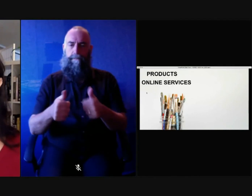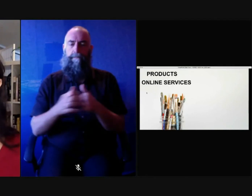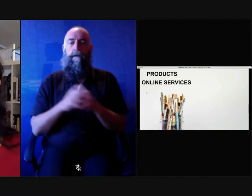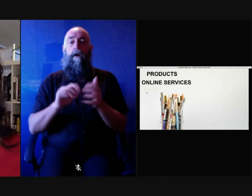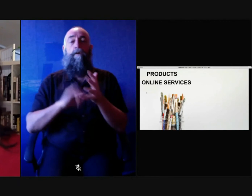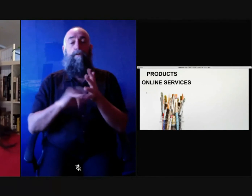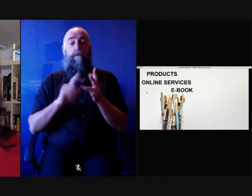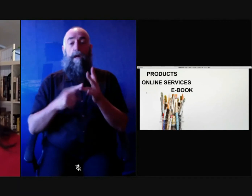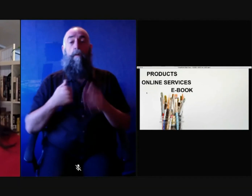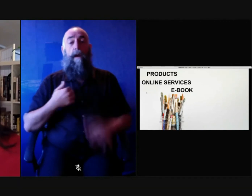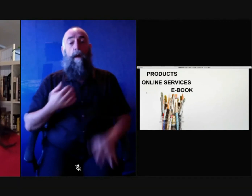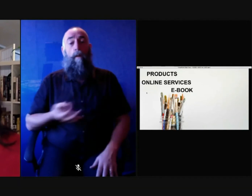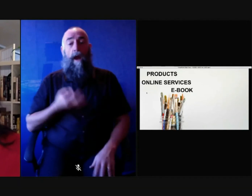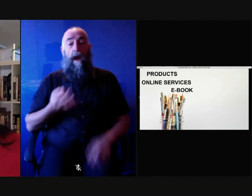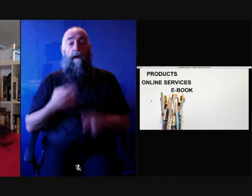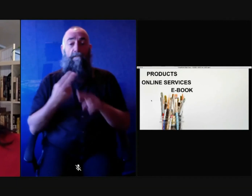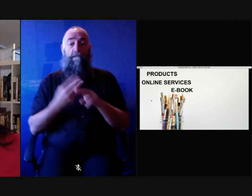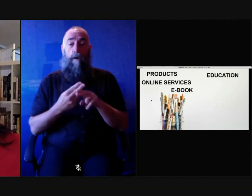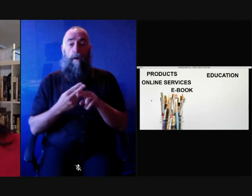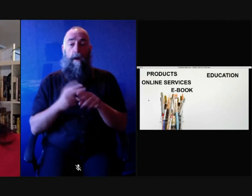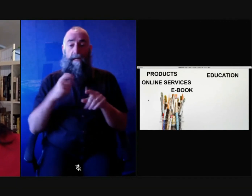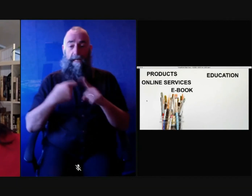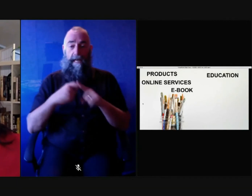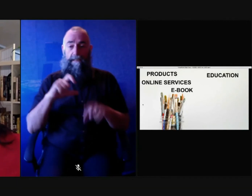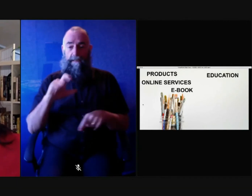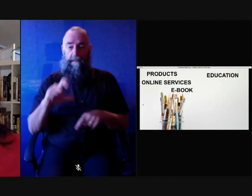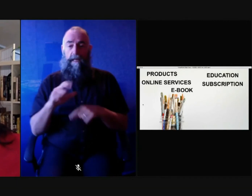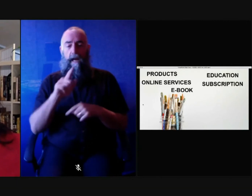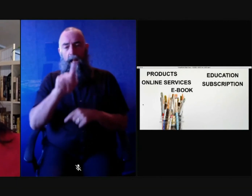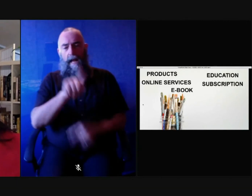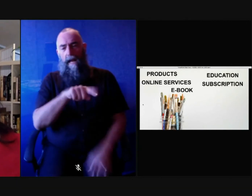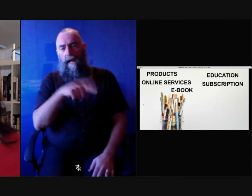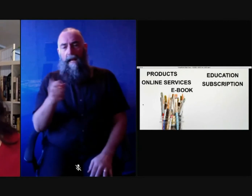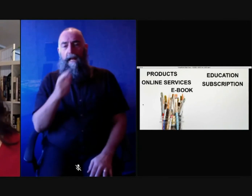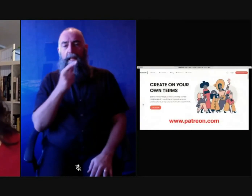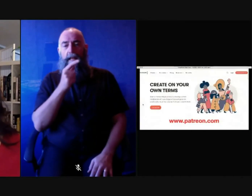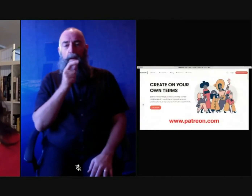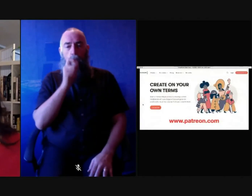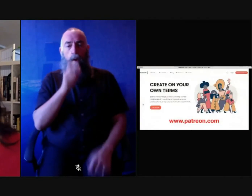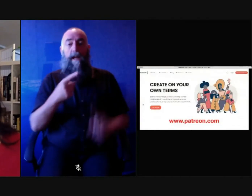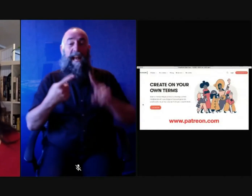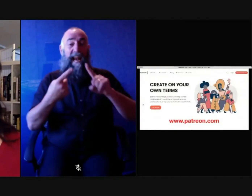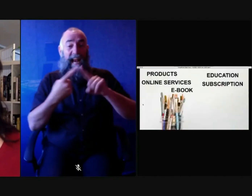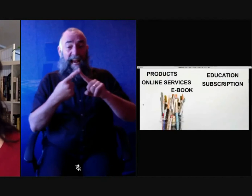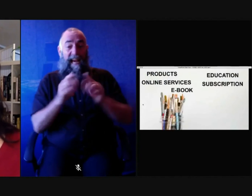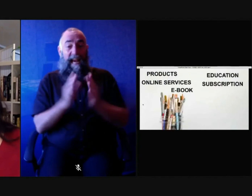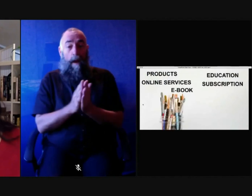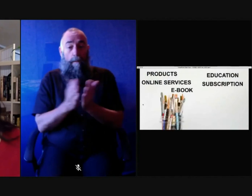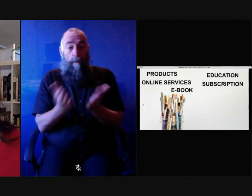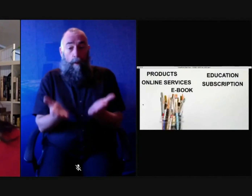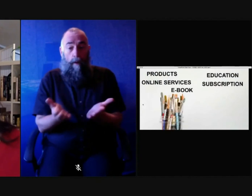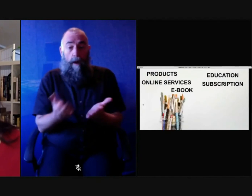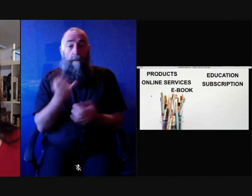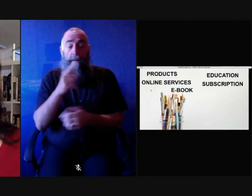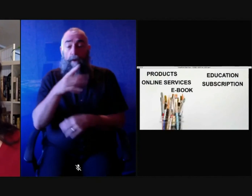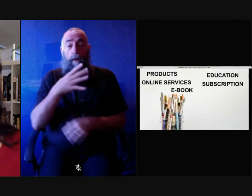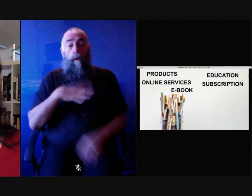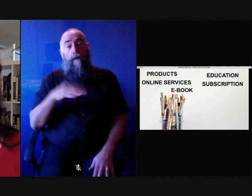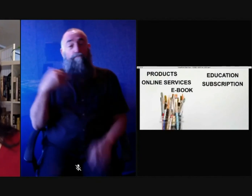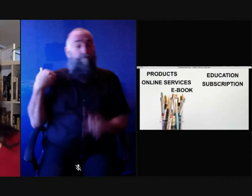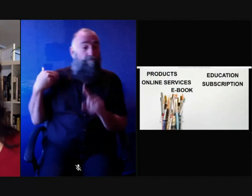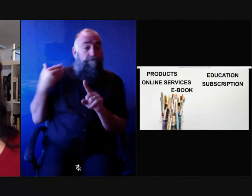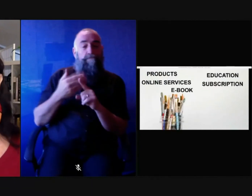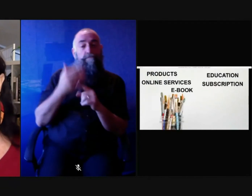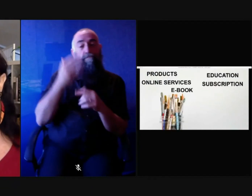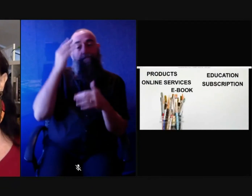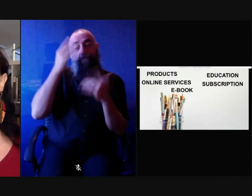thing is to talk about, you know, that ebook that you've been wanting to write for so long. Now